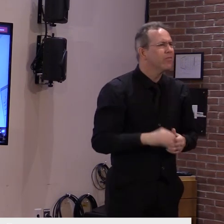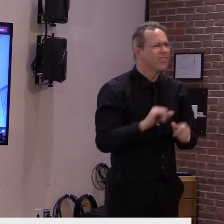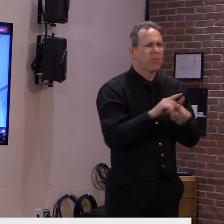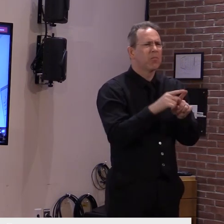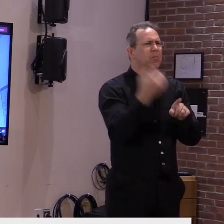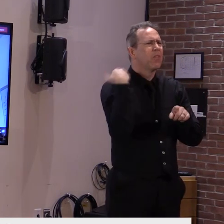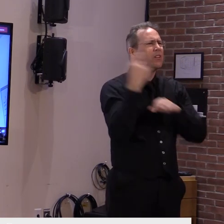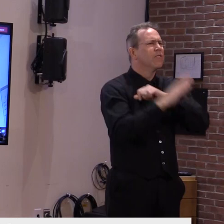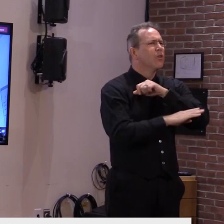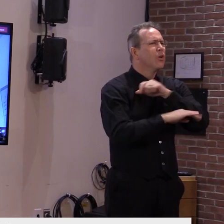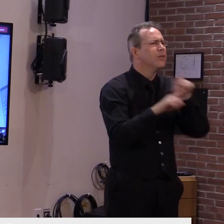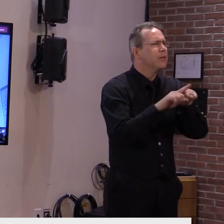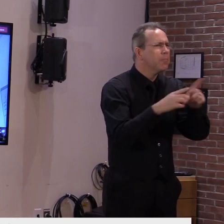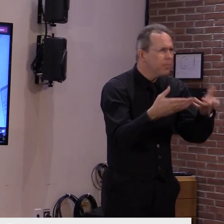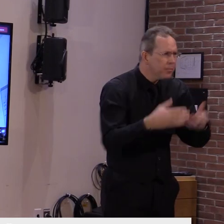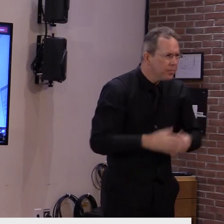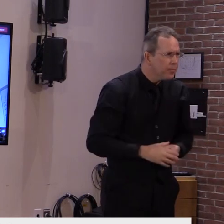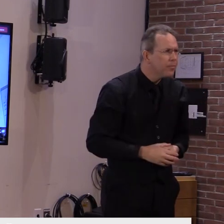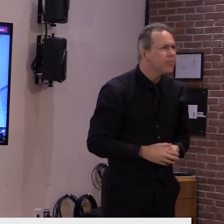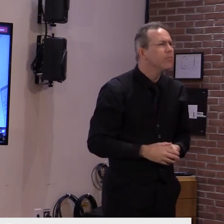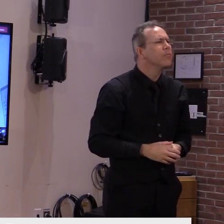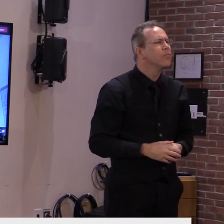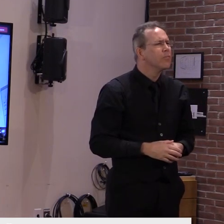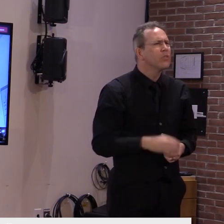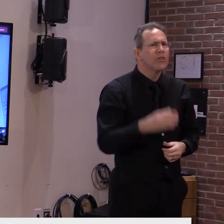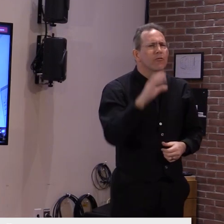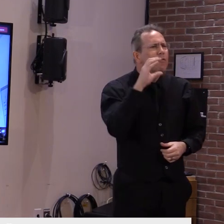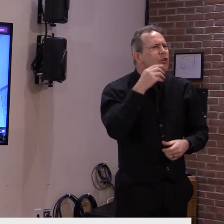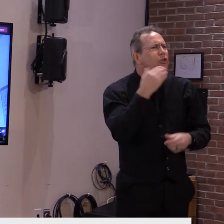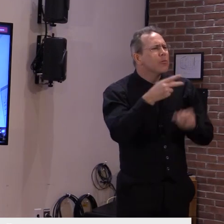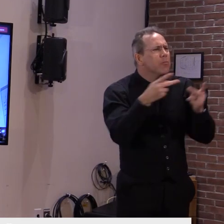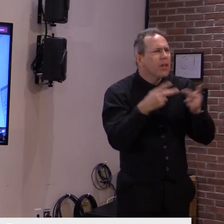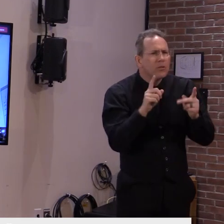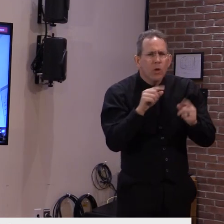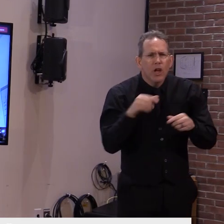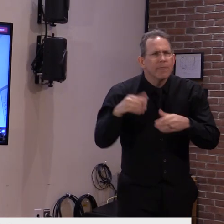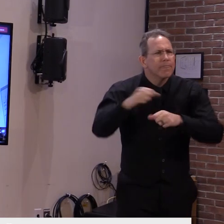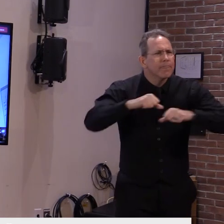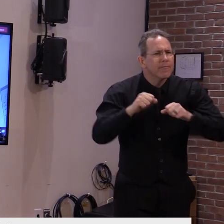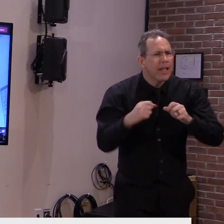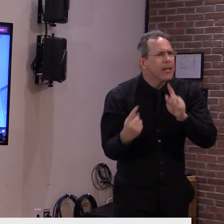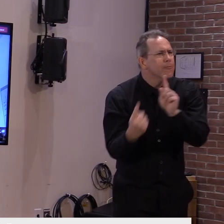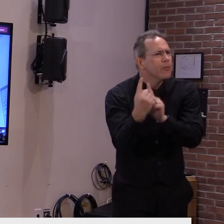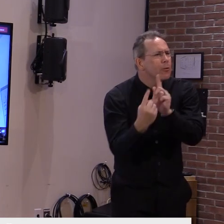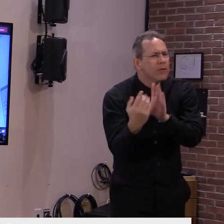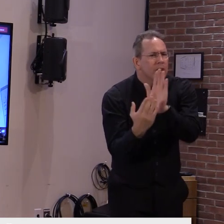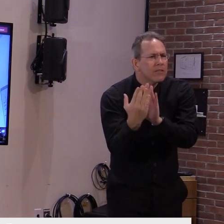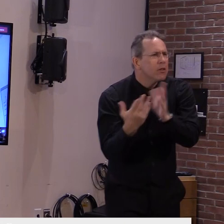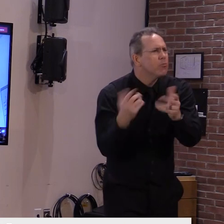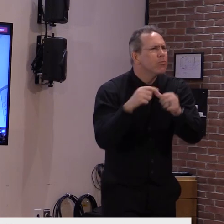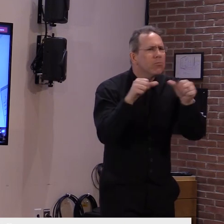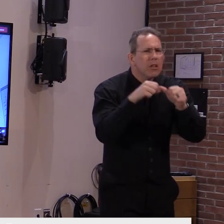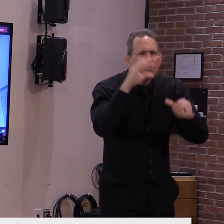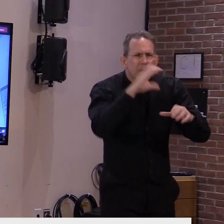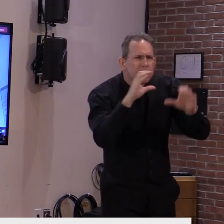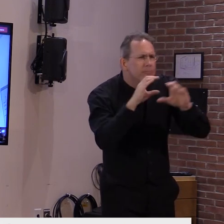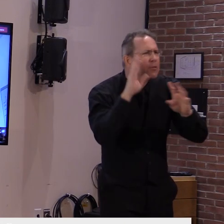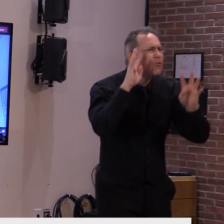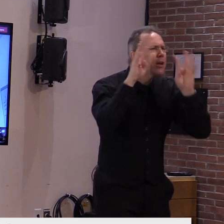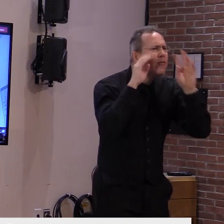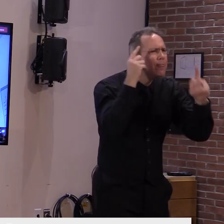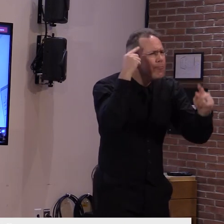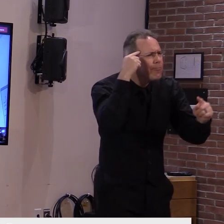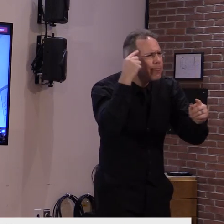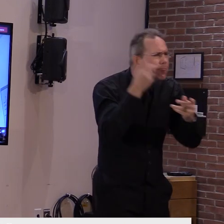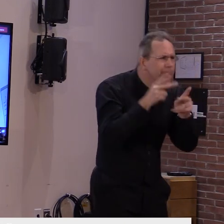will be in a very good position to implement more in-person instruction in the coming weeks. Finally, I wanted to congratulate the Burlington School